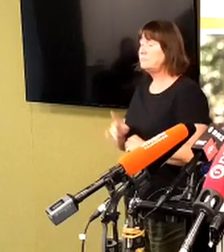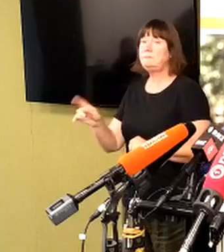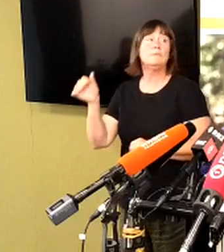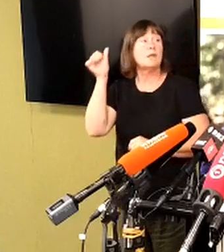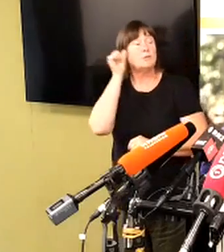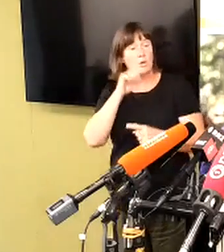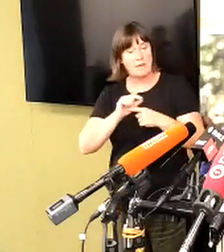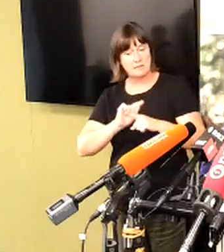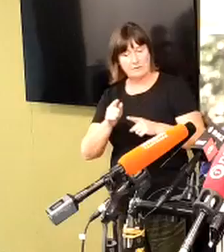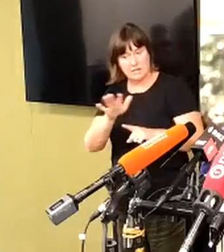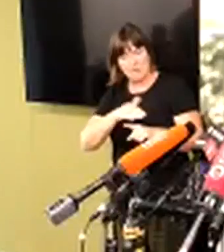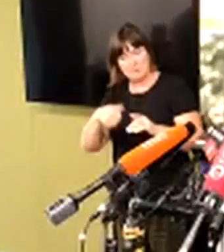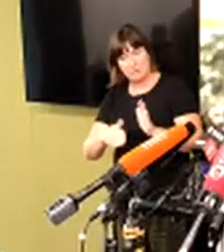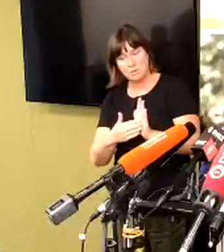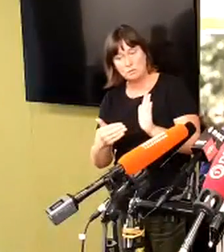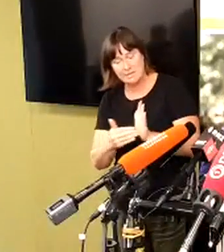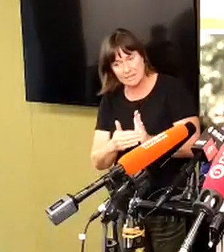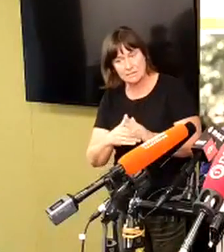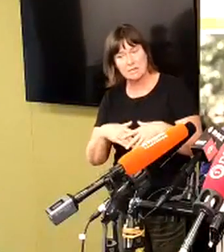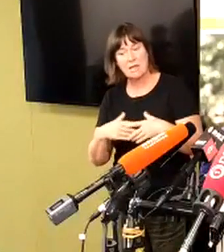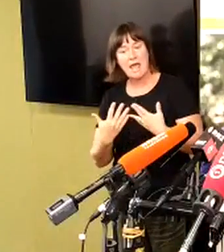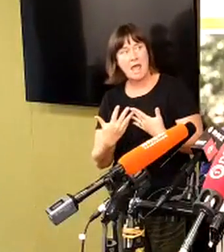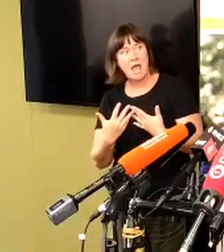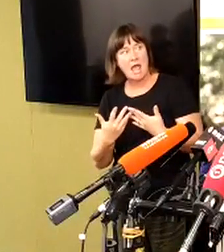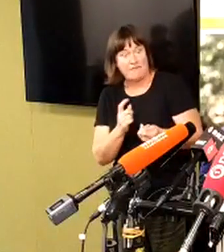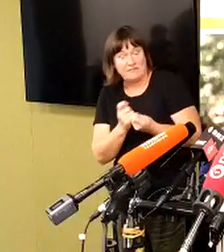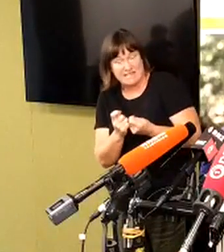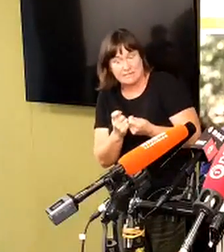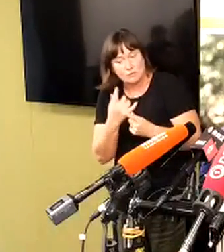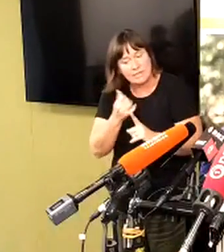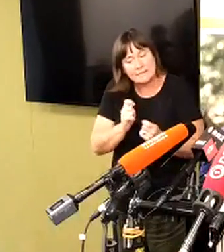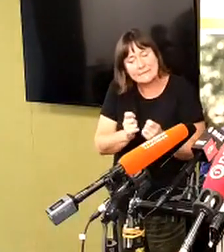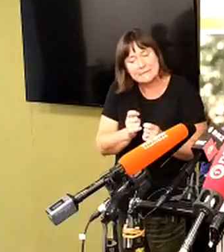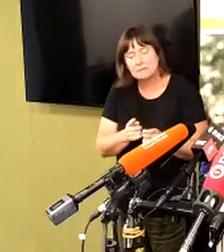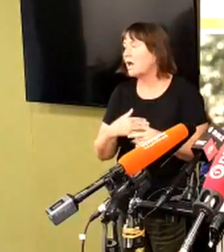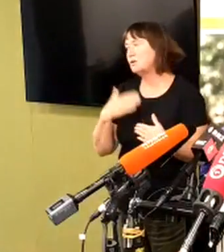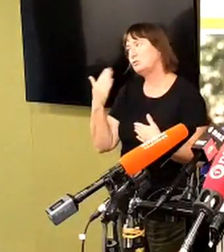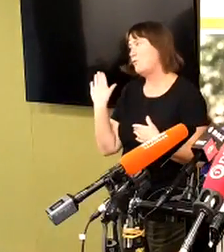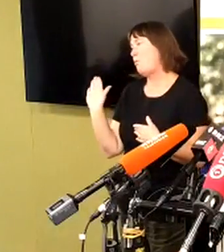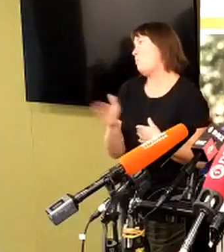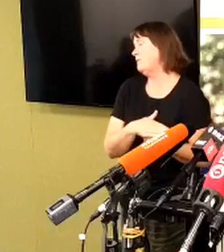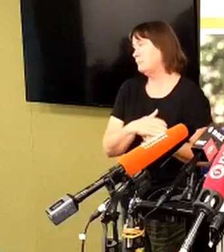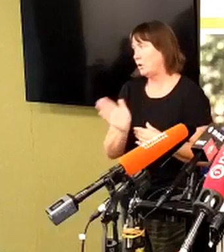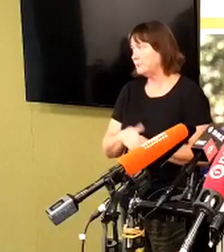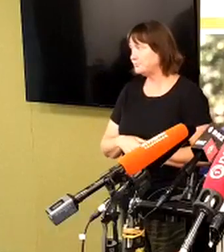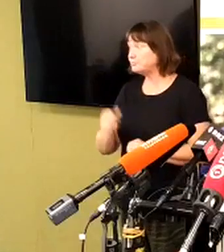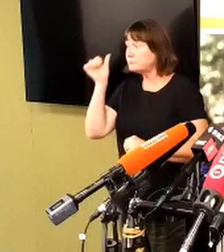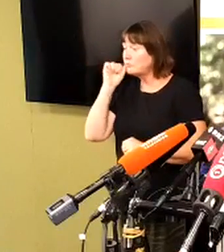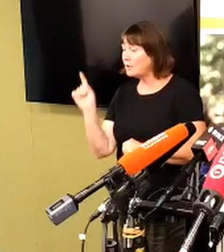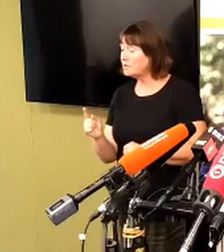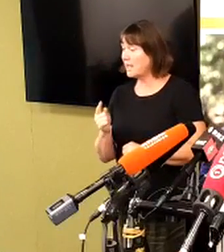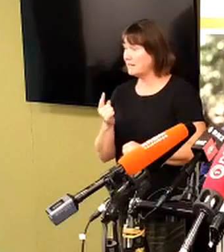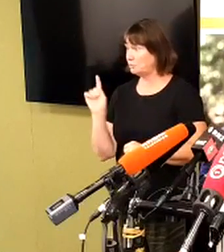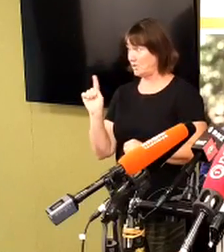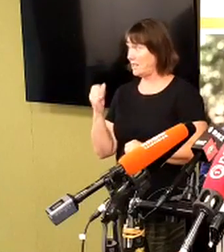different areas in New Zealand that currently have tests under examination? No, I'm not aware of every one, because I do know today there are 28